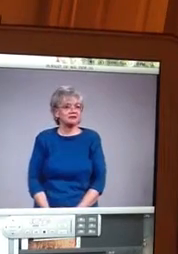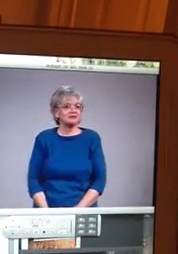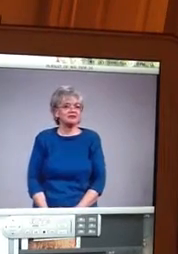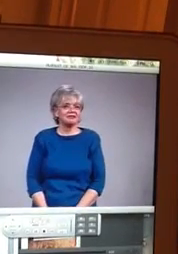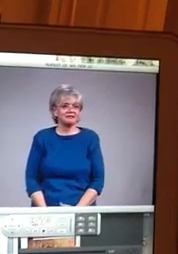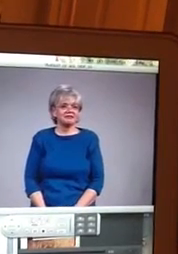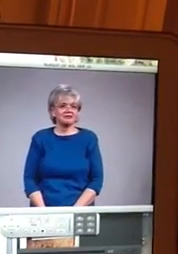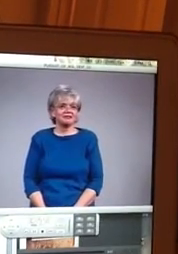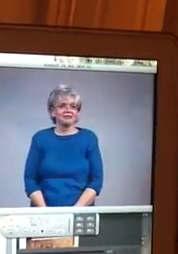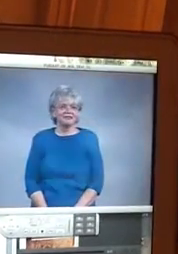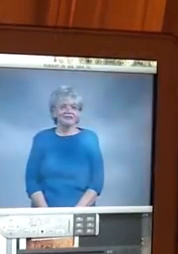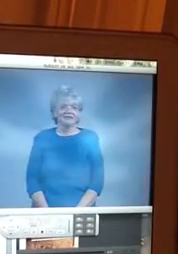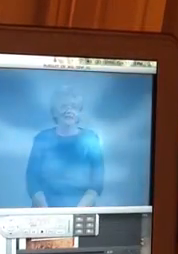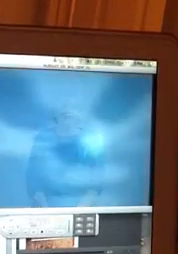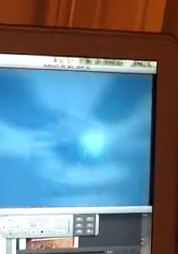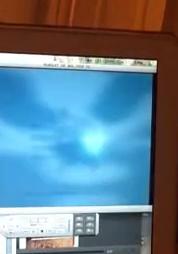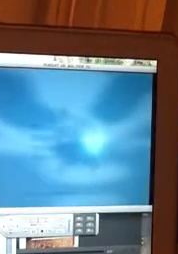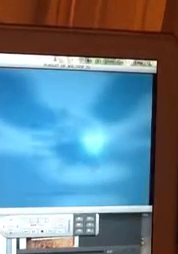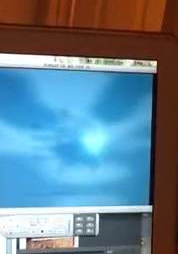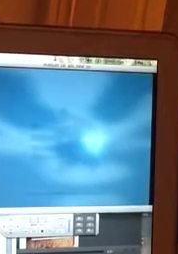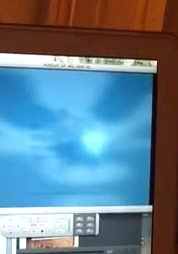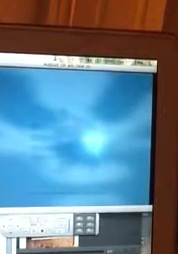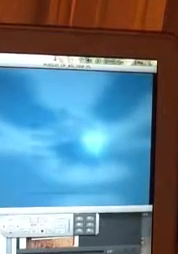4,000 years ago in Germany.